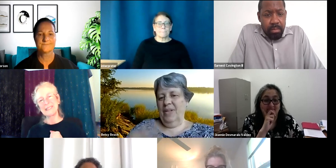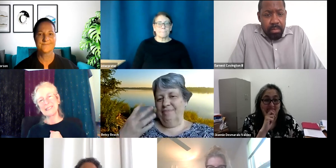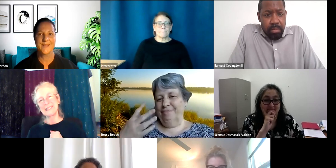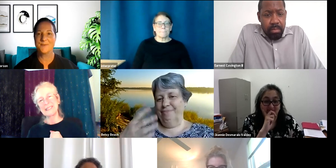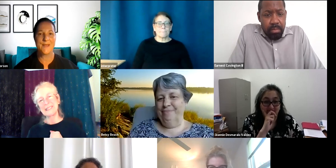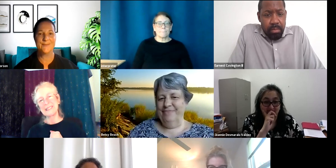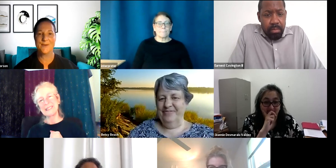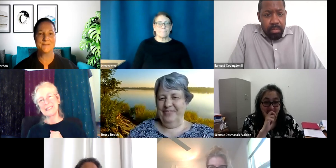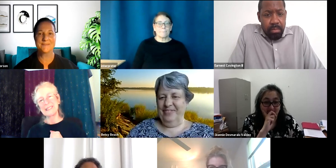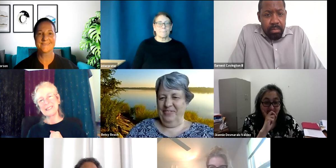10 bucks.